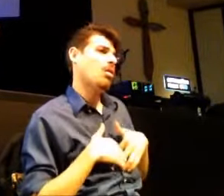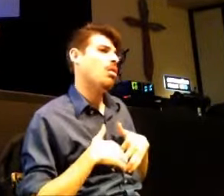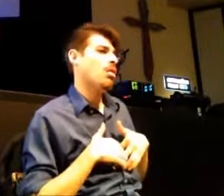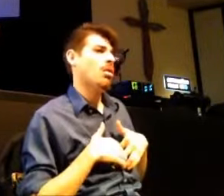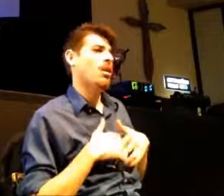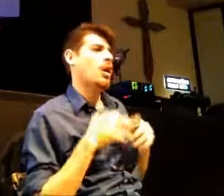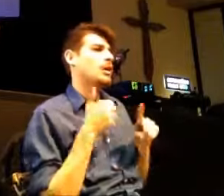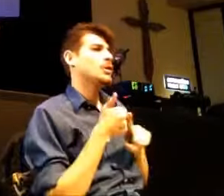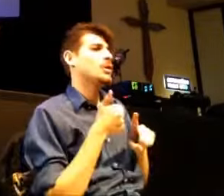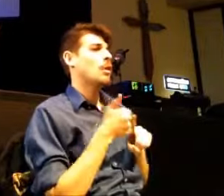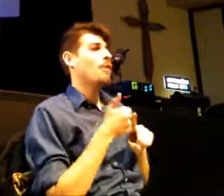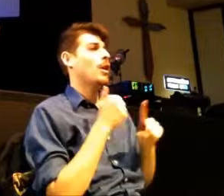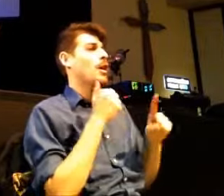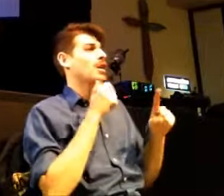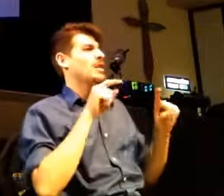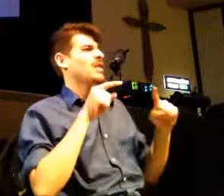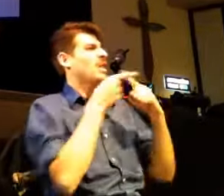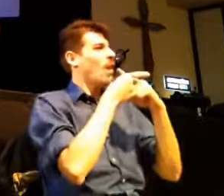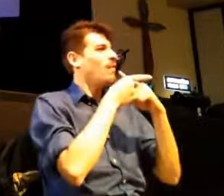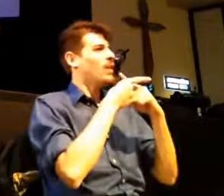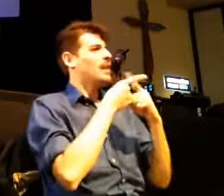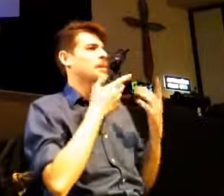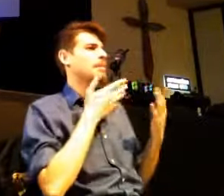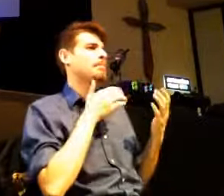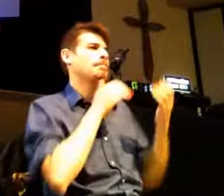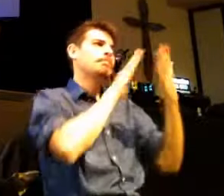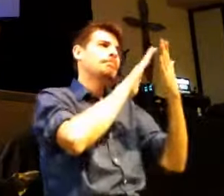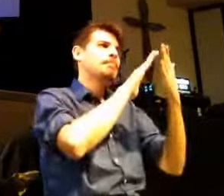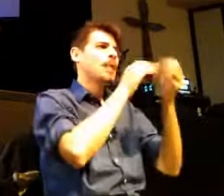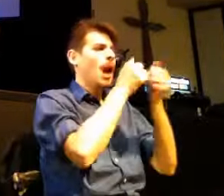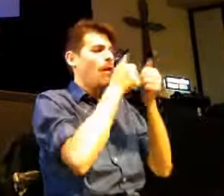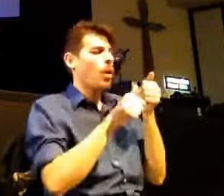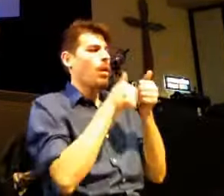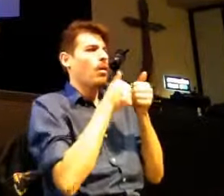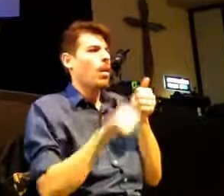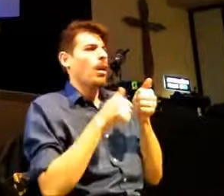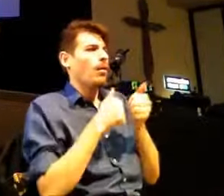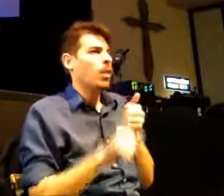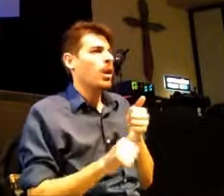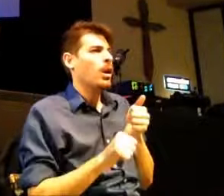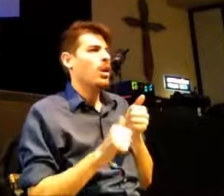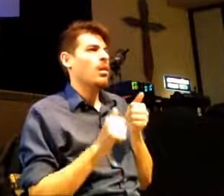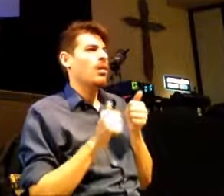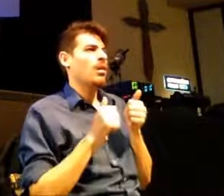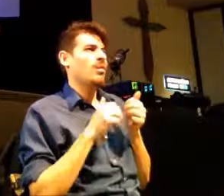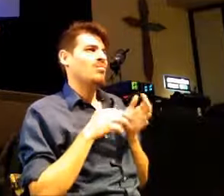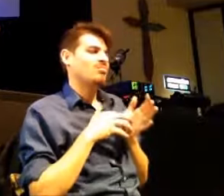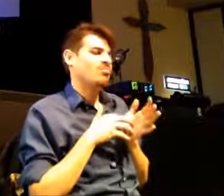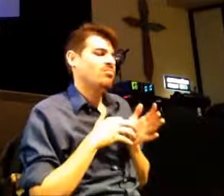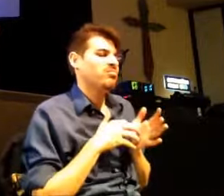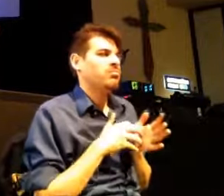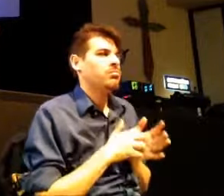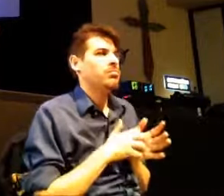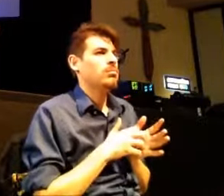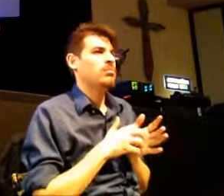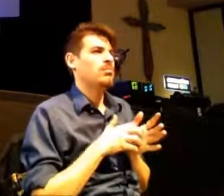the conflict. But you know what? If you get into a peace at all costs, eventually,